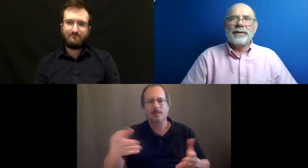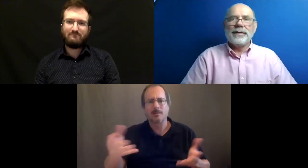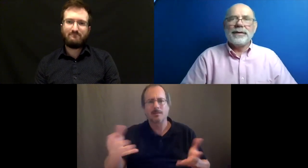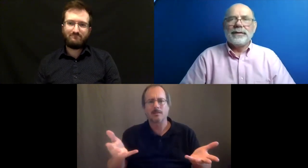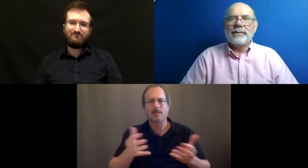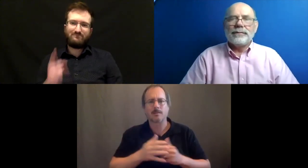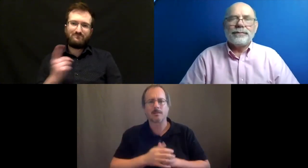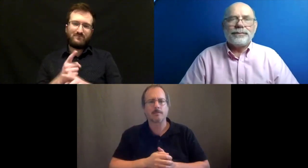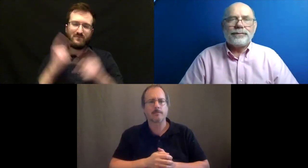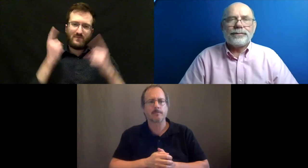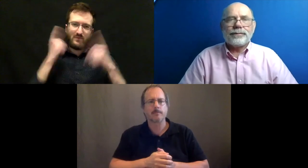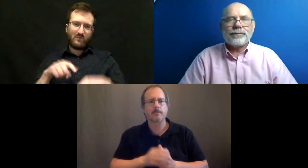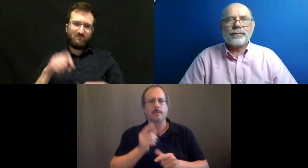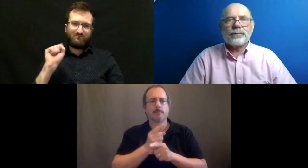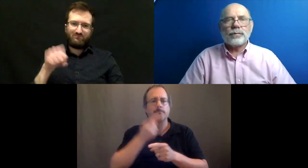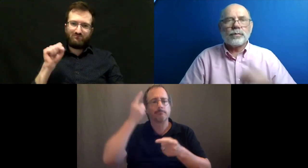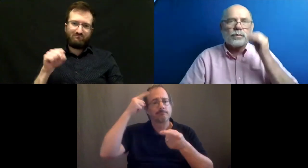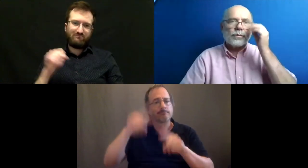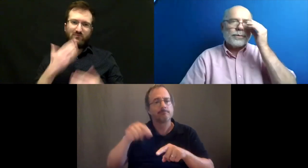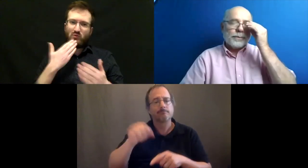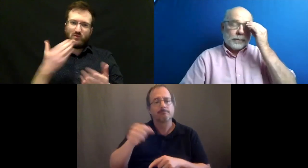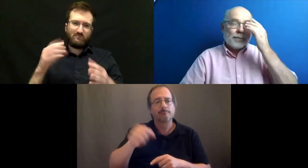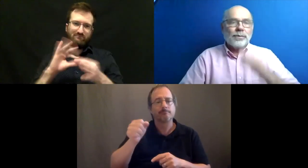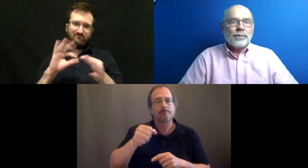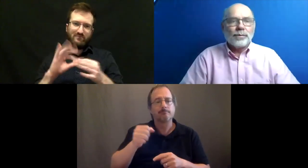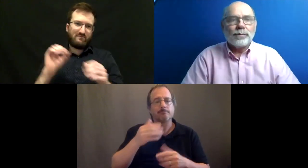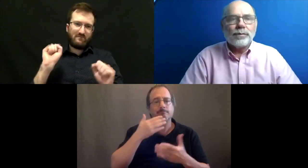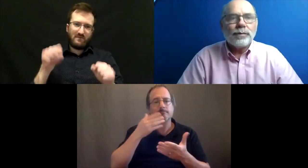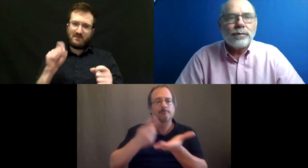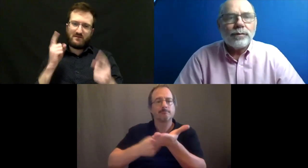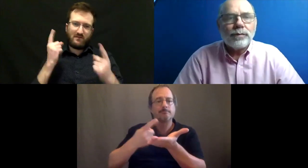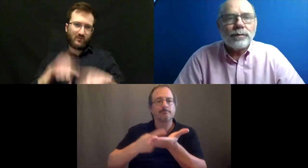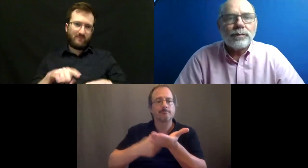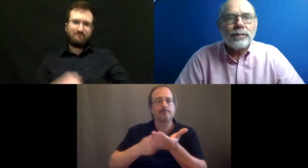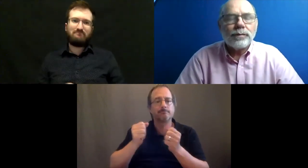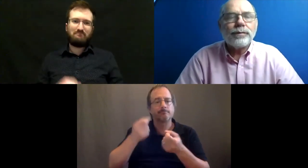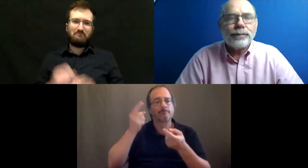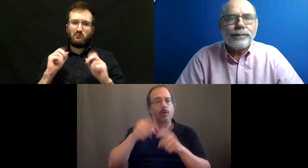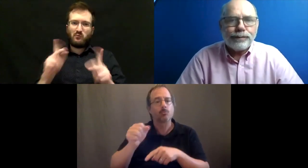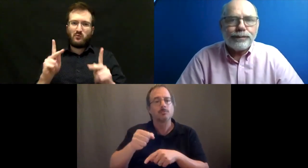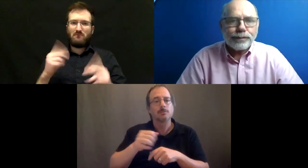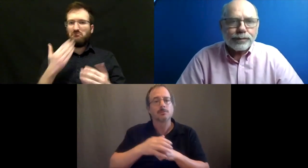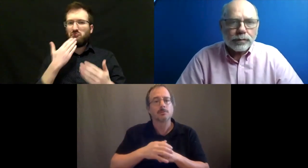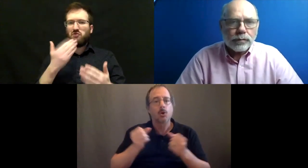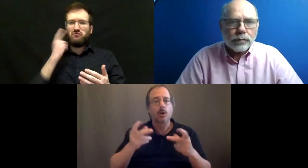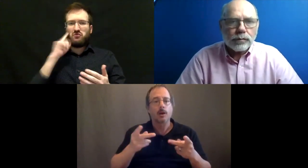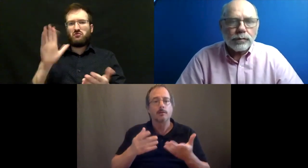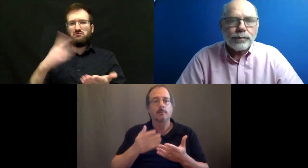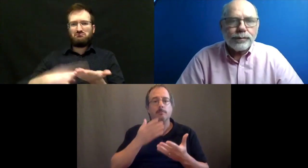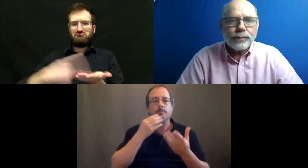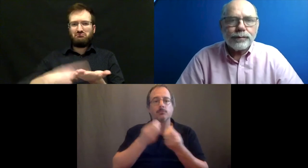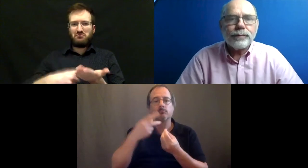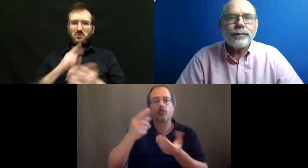to listen to deaf individuals because it is their right. Yes, you're right. Absolutely right. Thank you for all of your